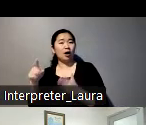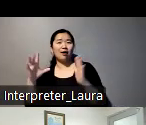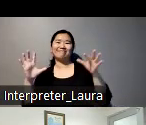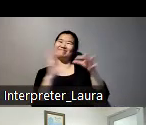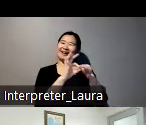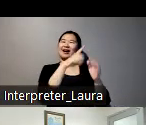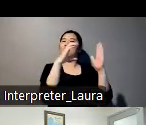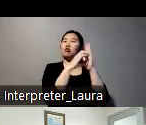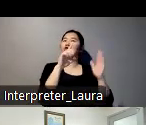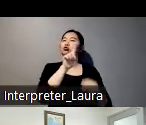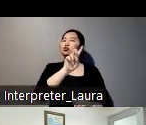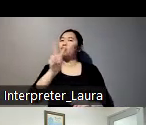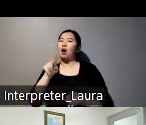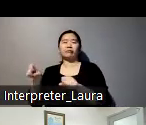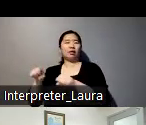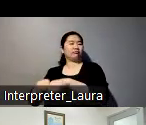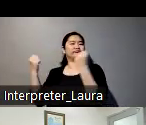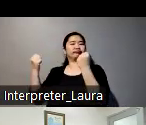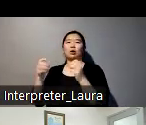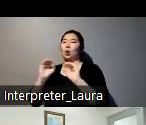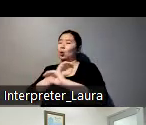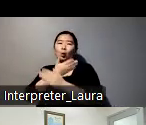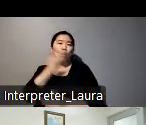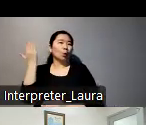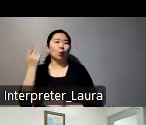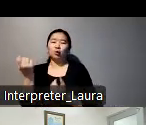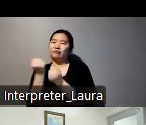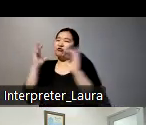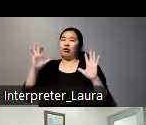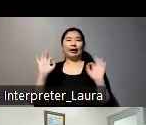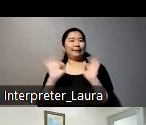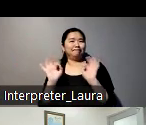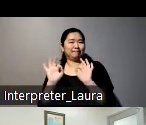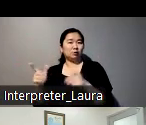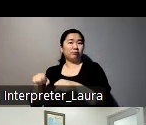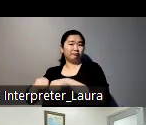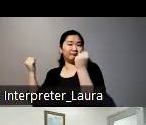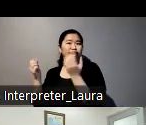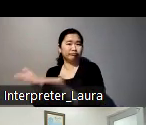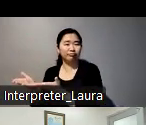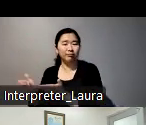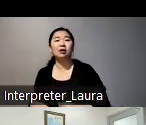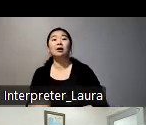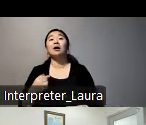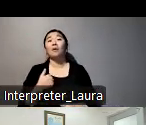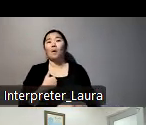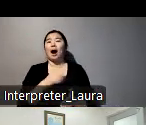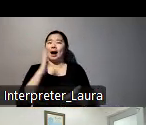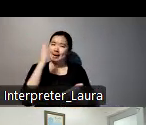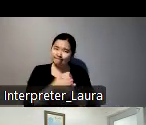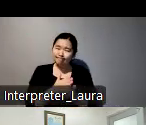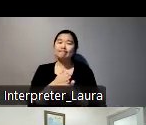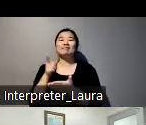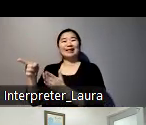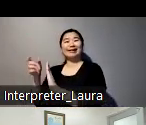2016, but which only reinforced the safeguard of the involuntary